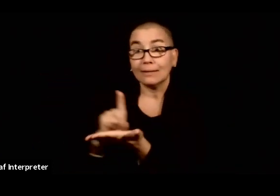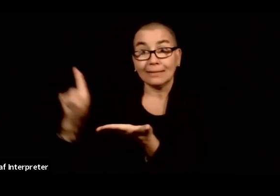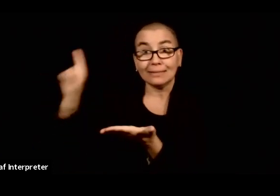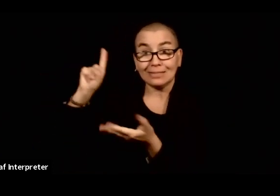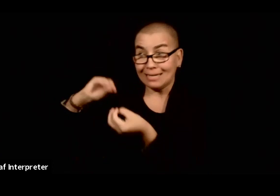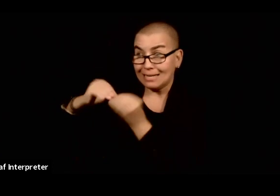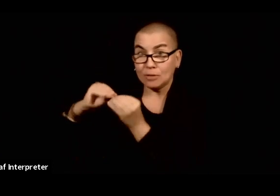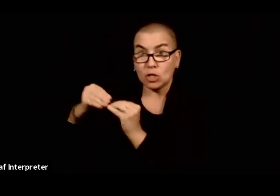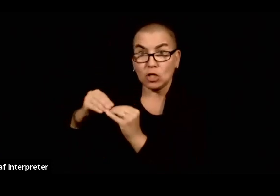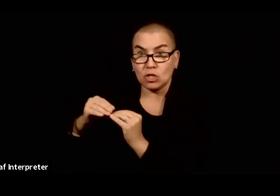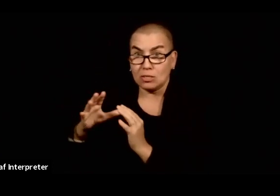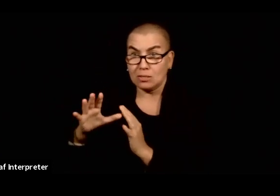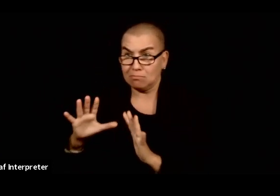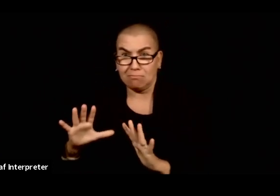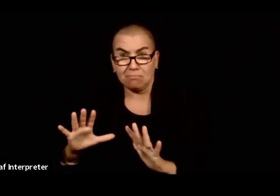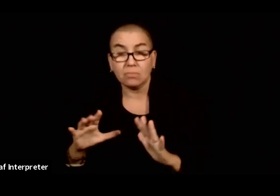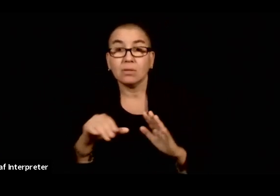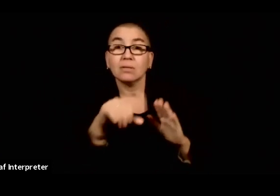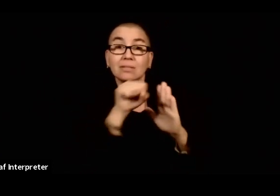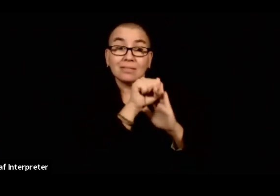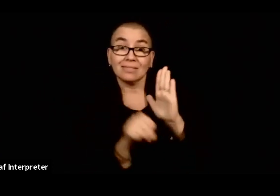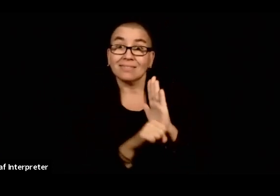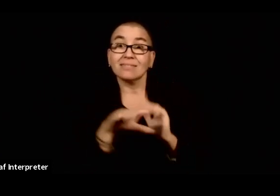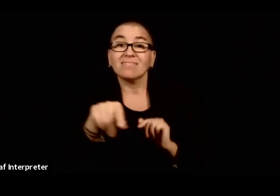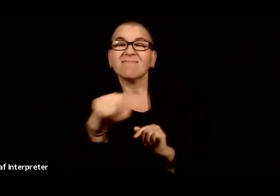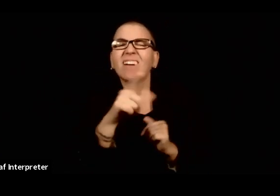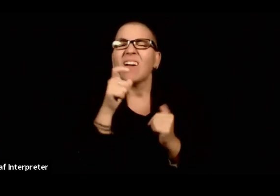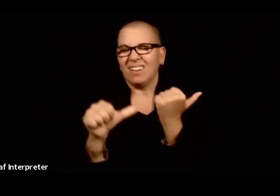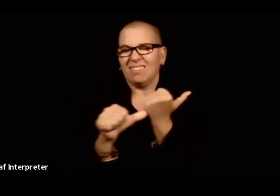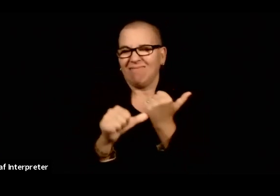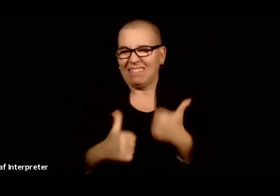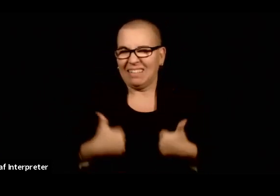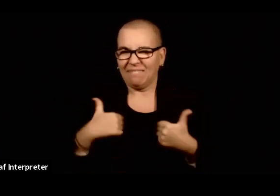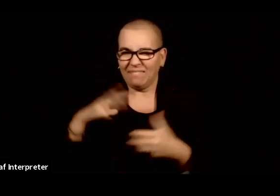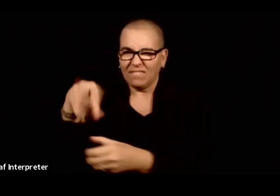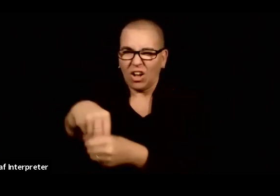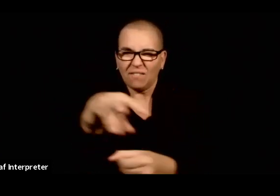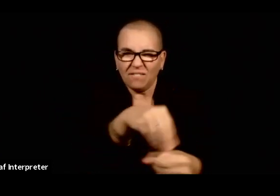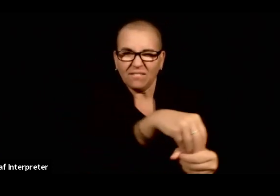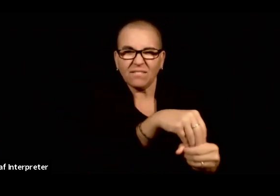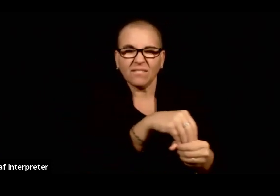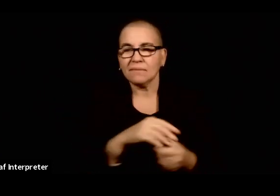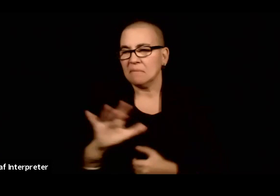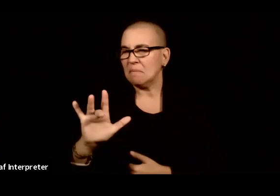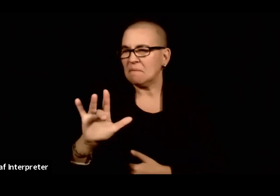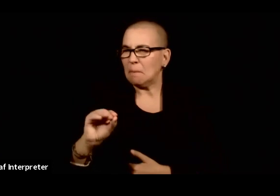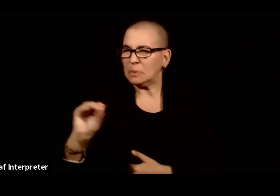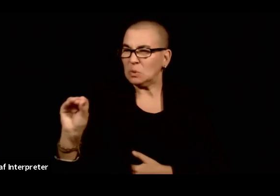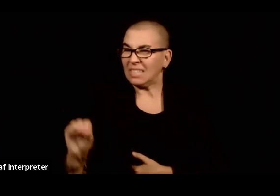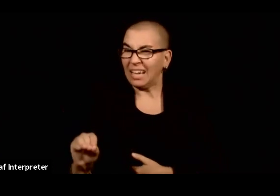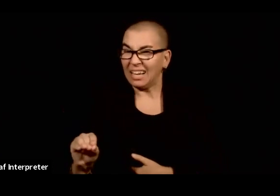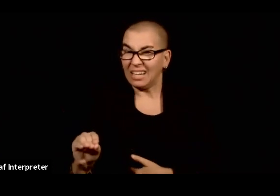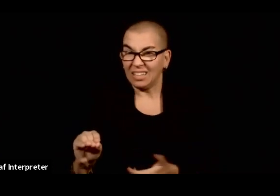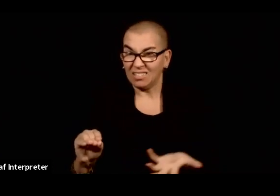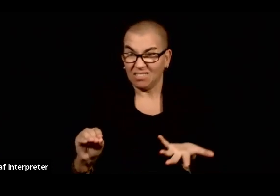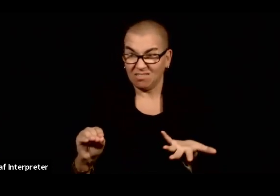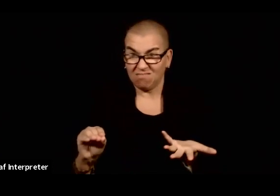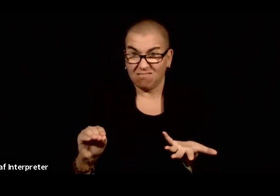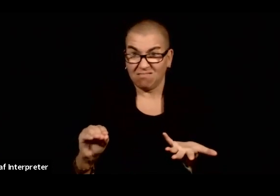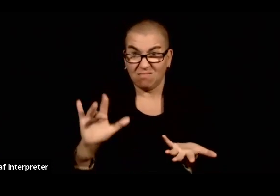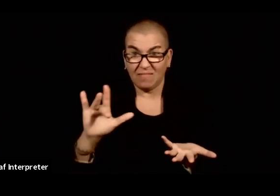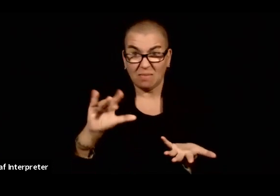facilities, almost a quarter of them, only a quarter of them have ever had an outbreak. So 414